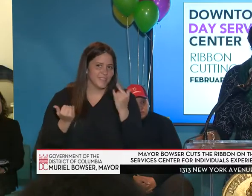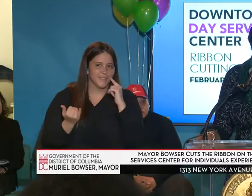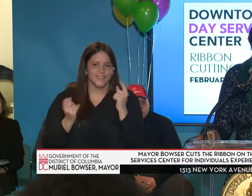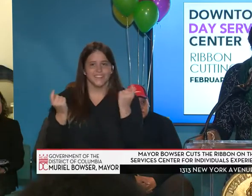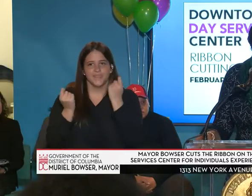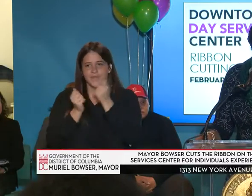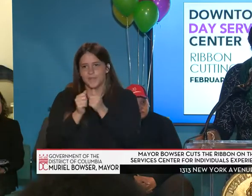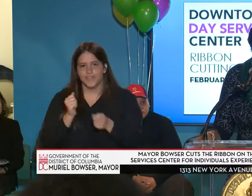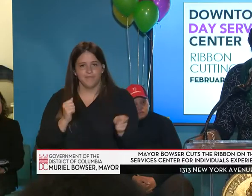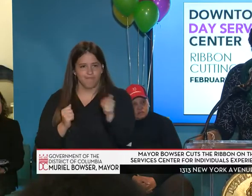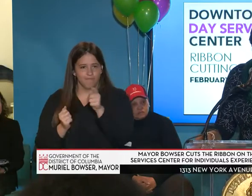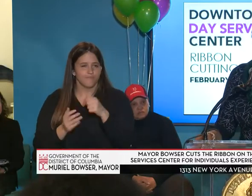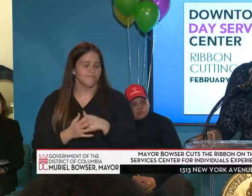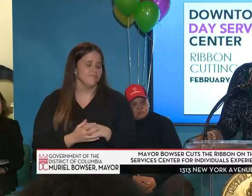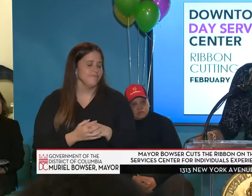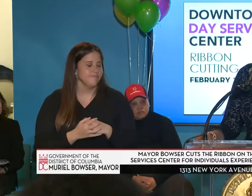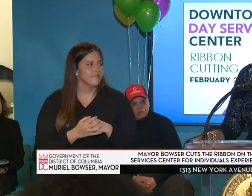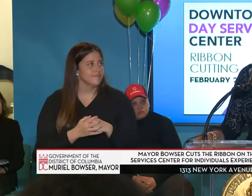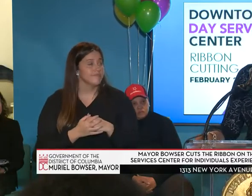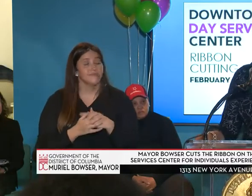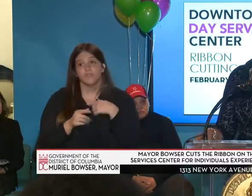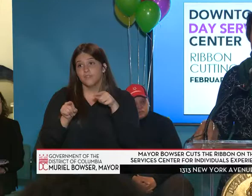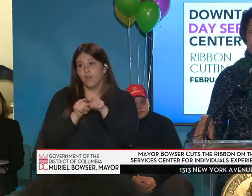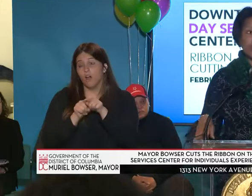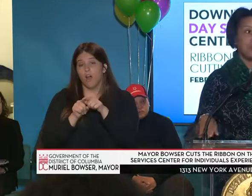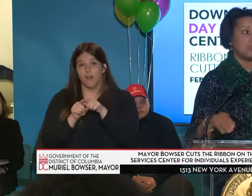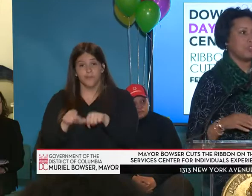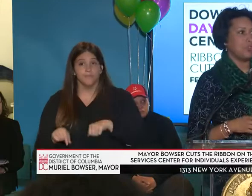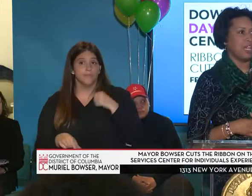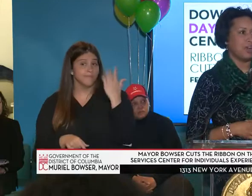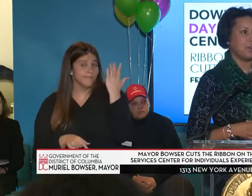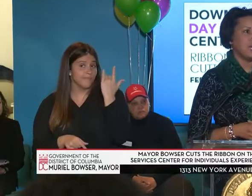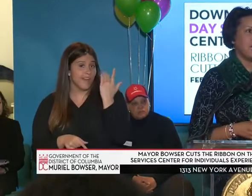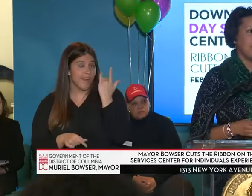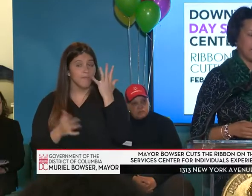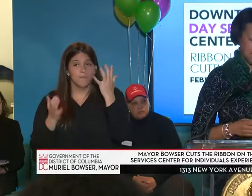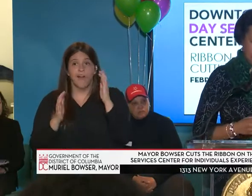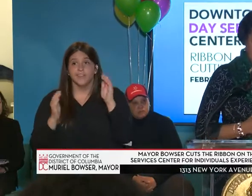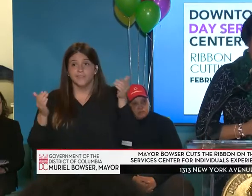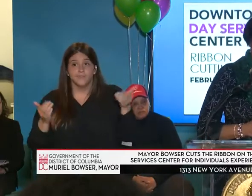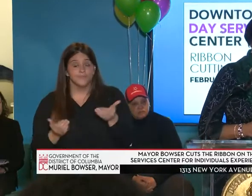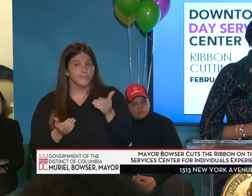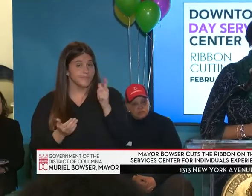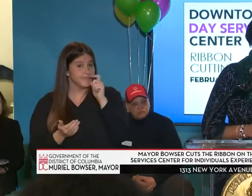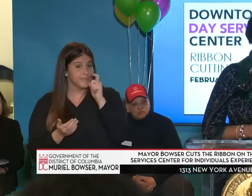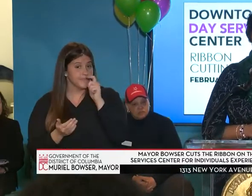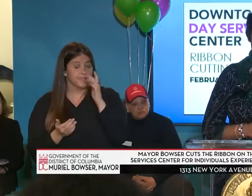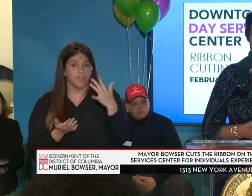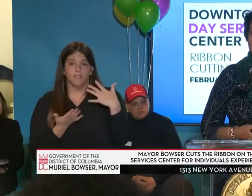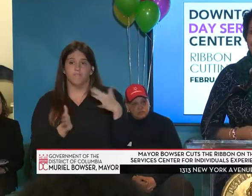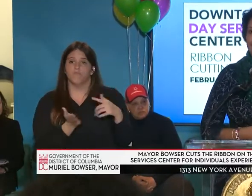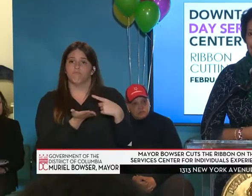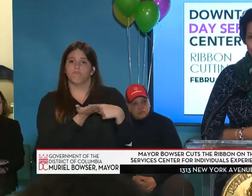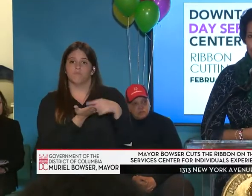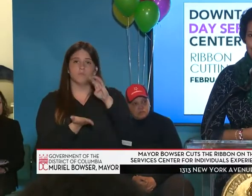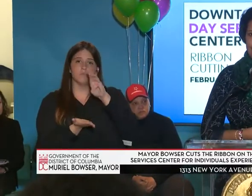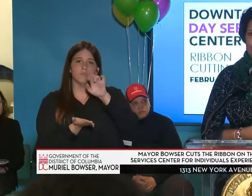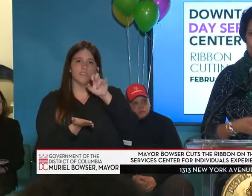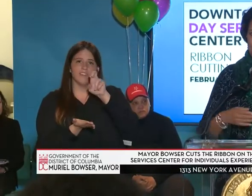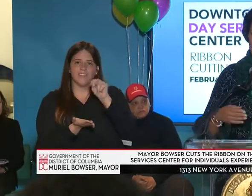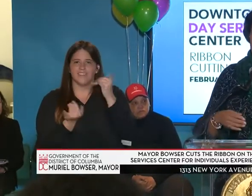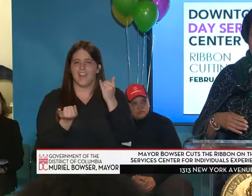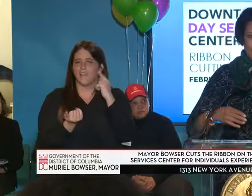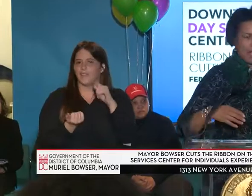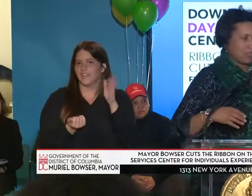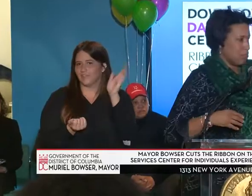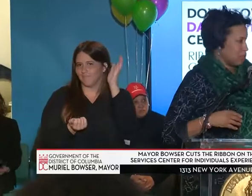to celebrate it. I also am proud to introduce to you now, again, I talked about Brianne, and now you